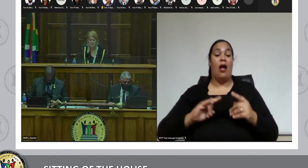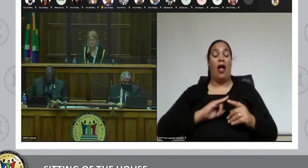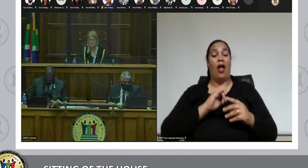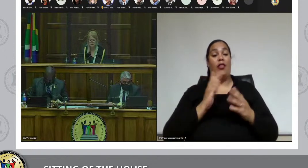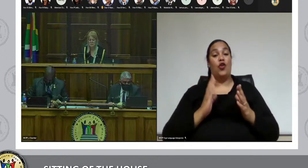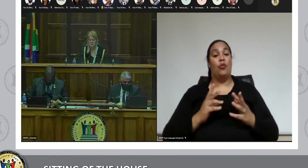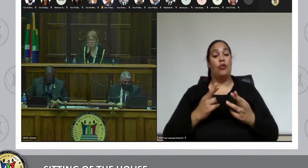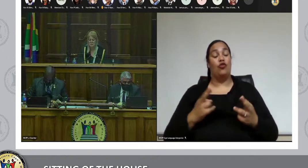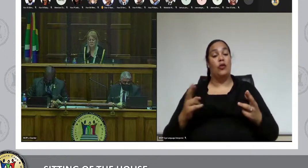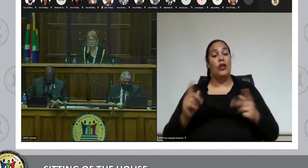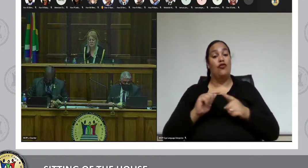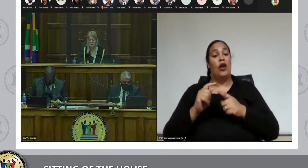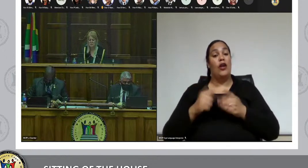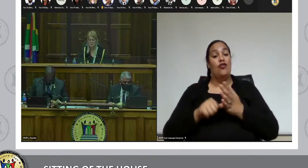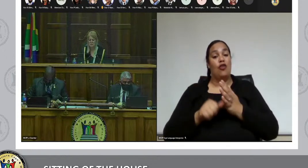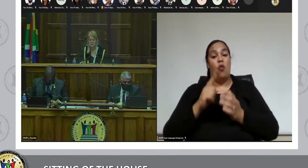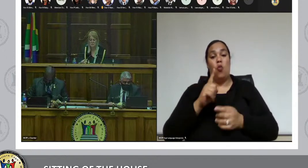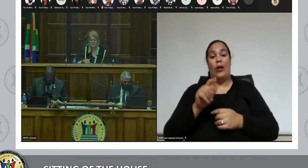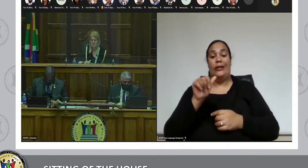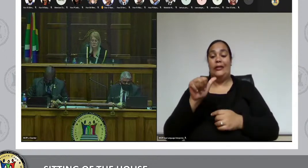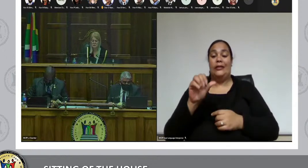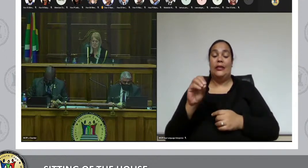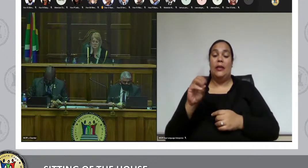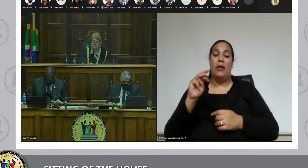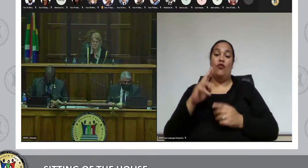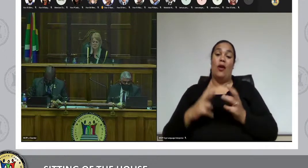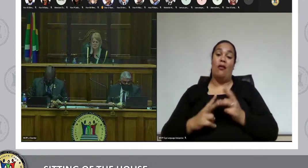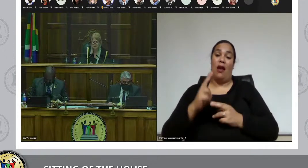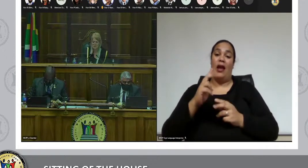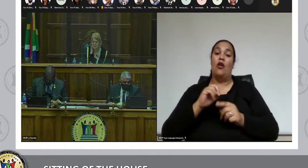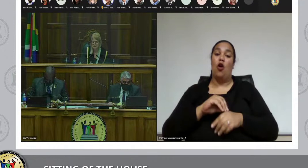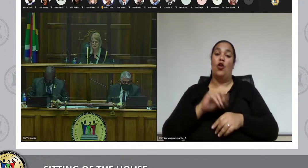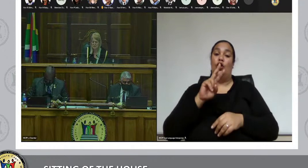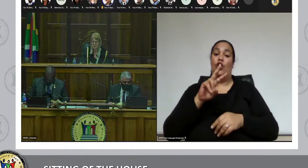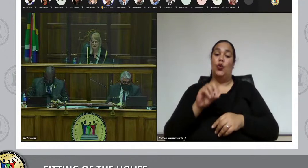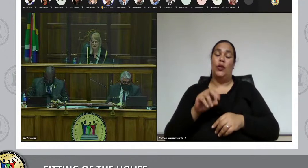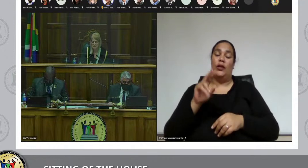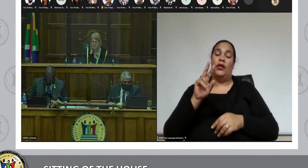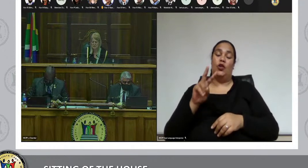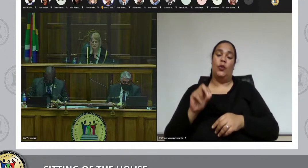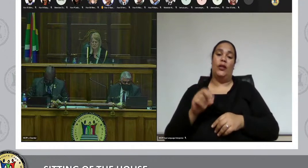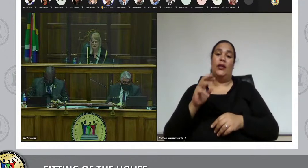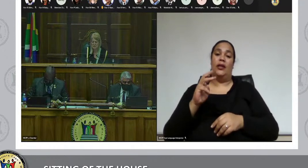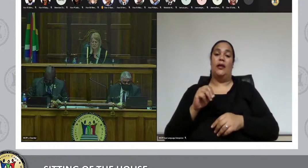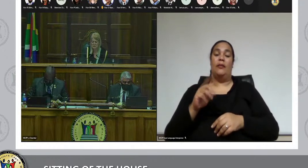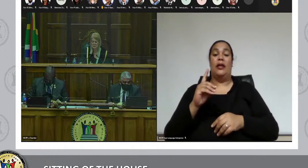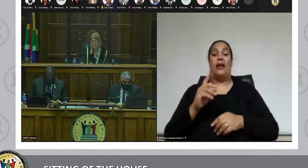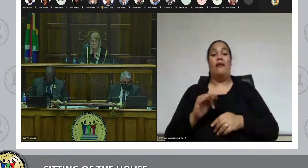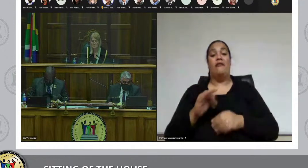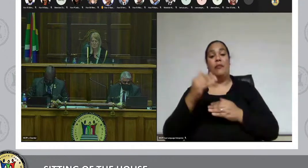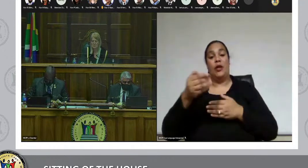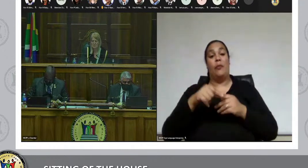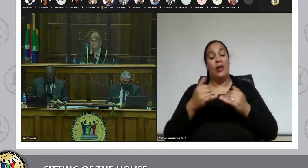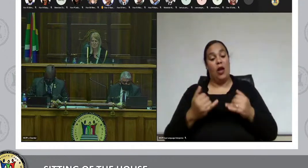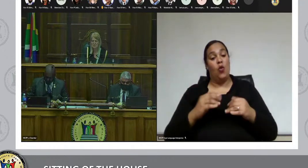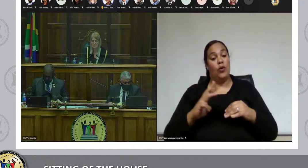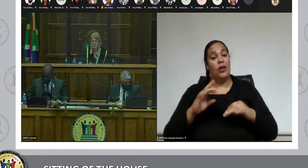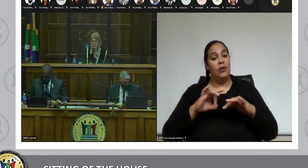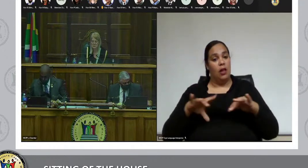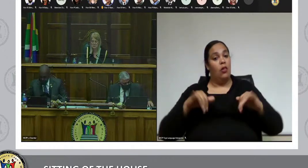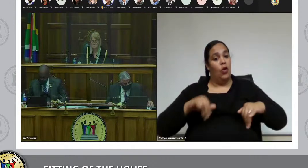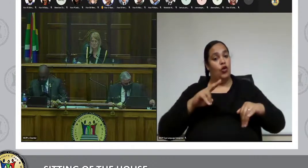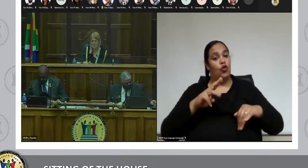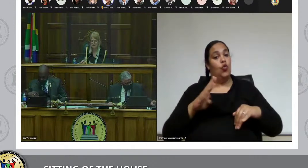and Training Grant, 116 million rand cut based on the 2020 MTF period. To date, the Western Cape is still waiting for the 2 billion